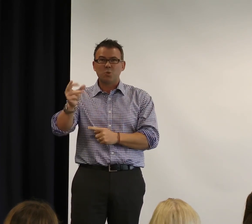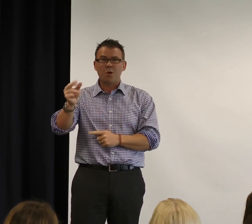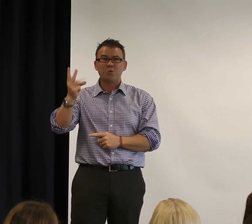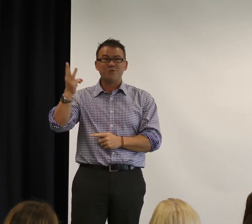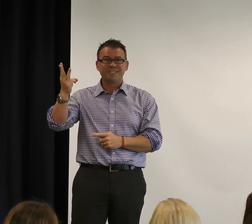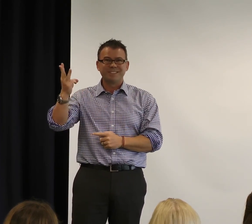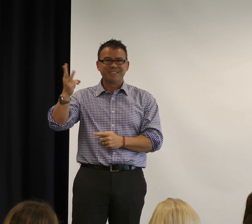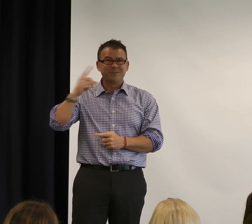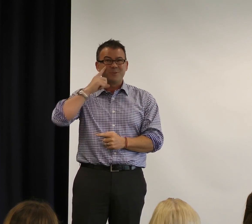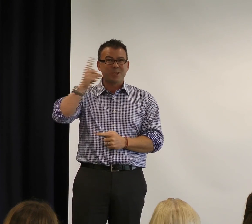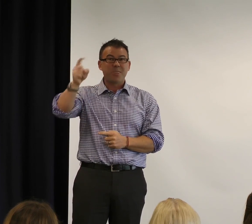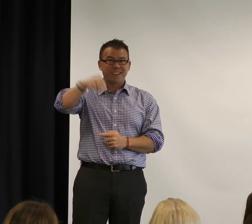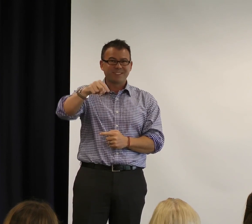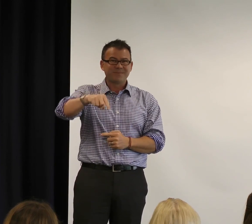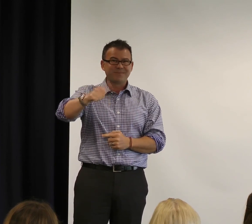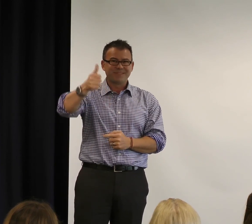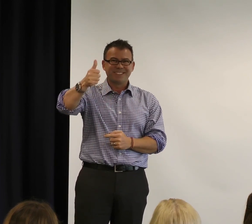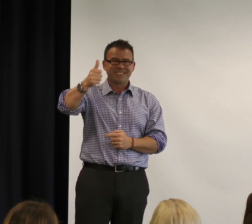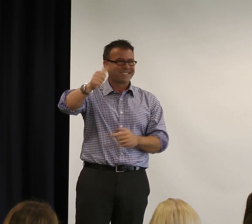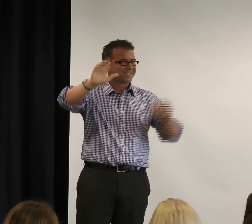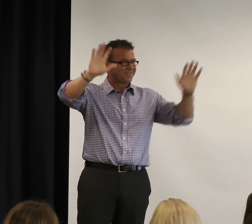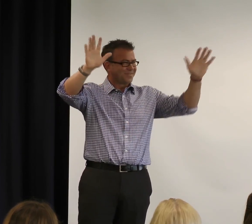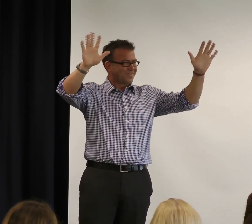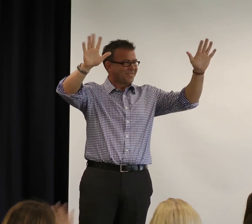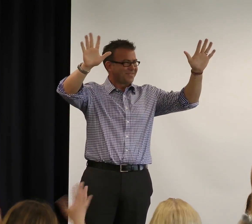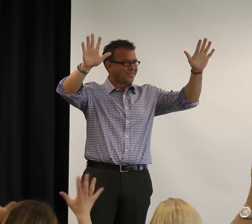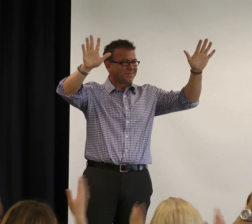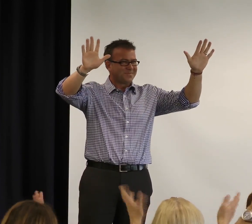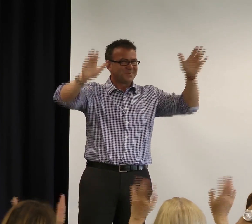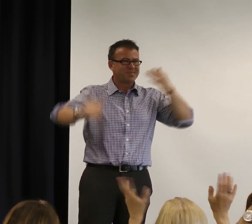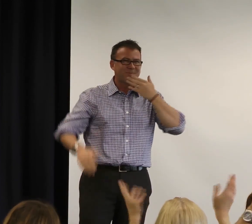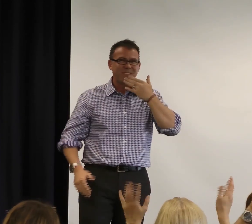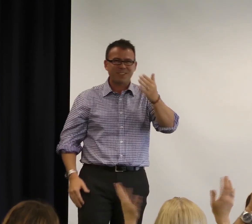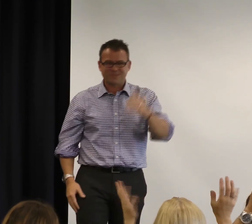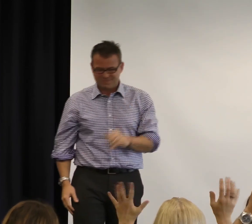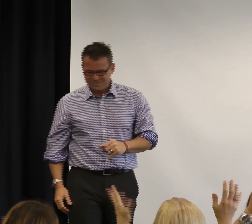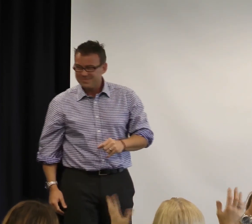Who knows, may come back here in another 10 years' time in 2023. We'll see you again. Thank